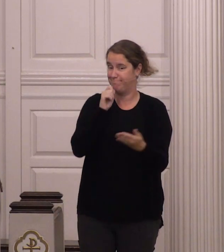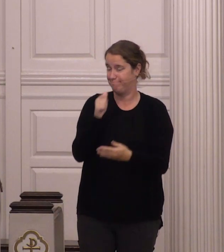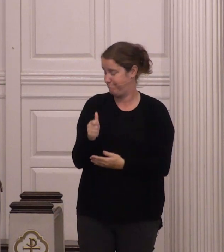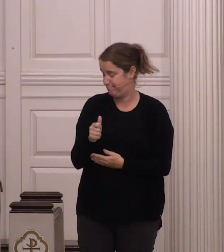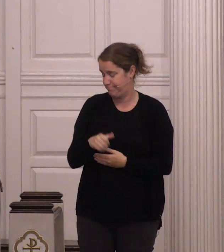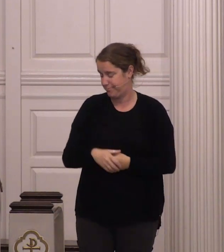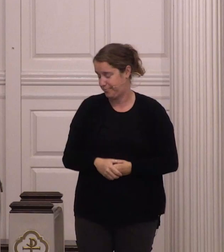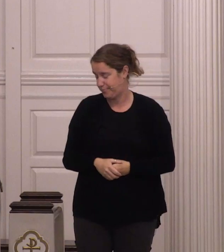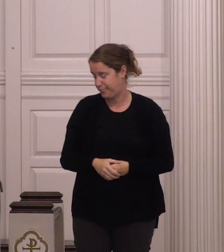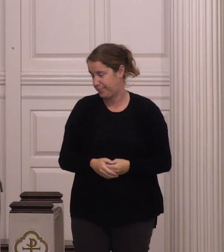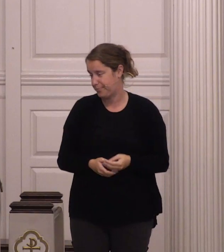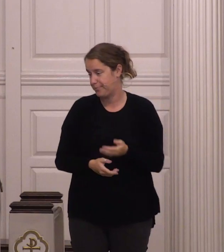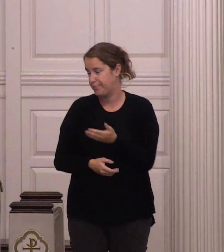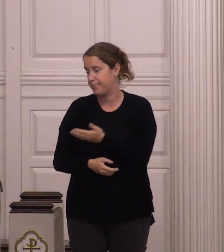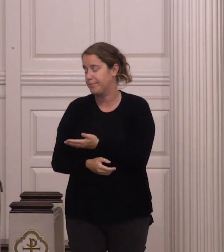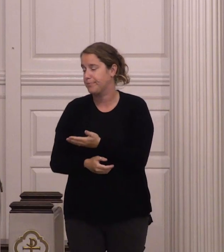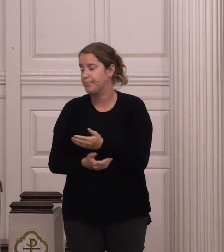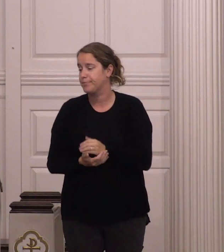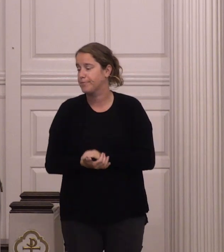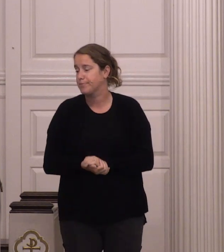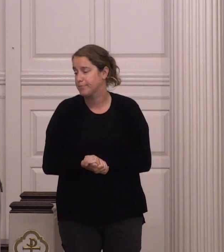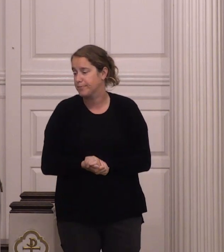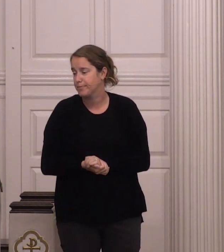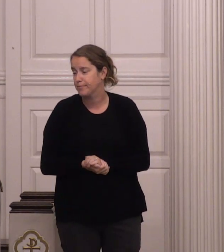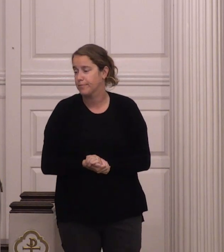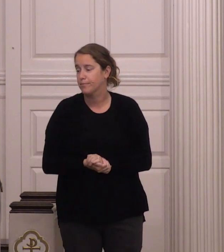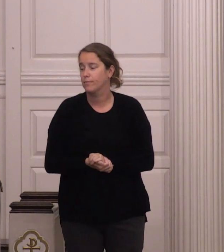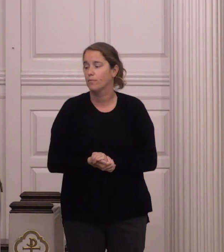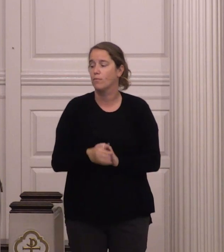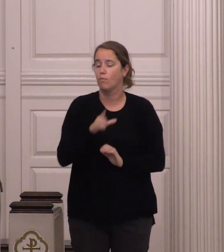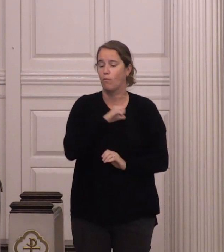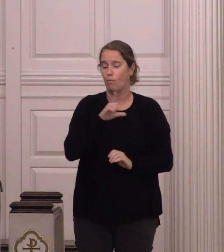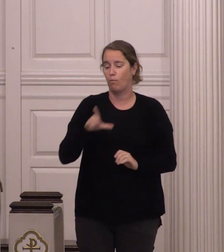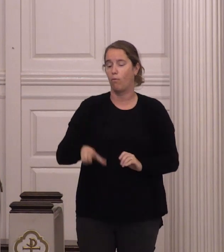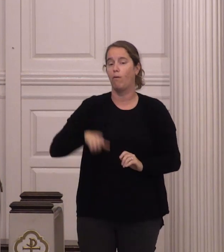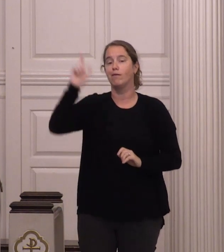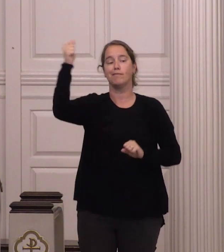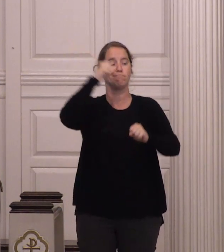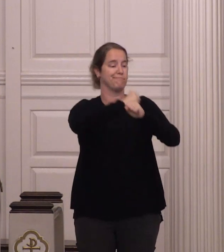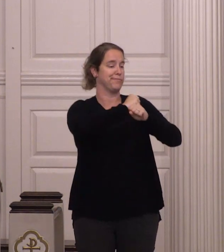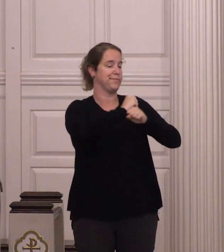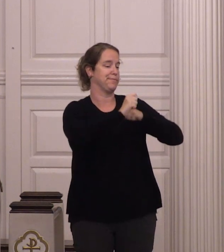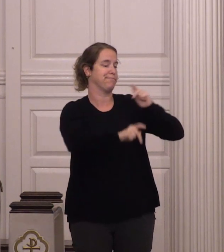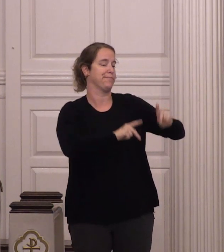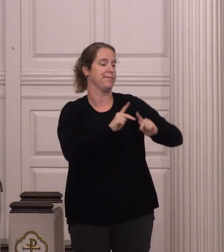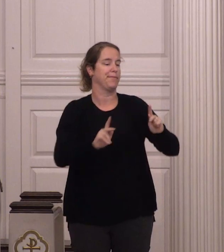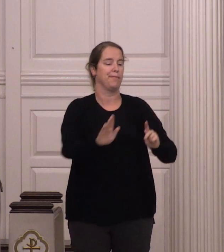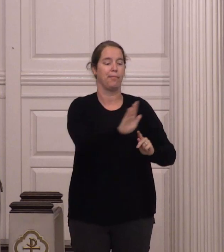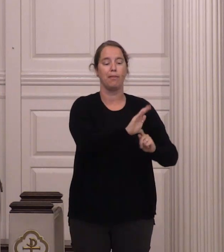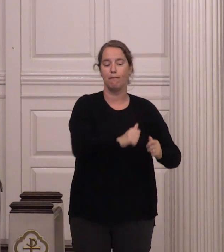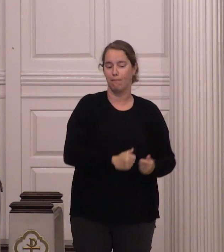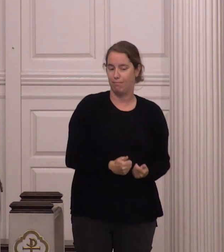Those live whom the Lord protects. Yours is the life of my spirit. You have given me health and